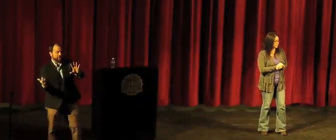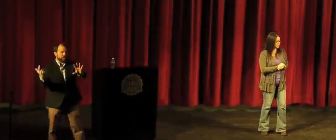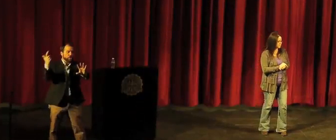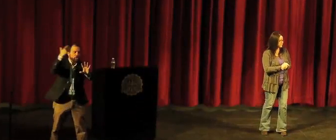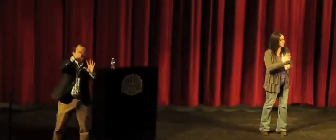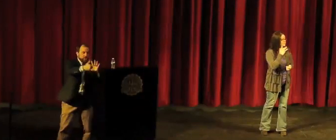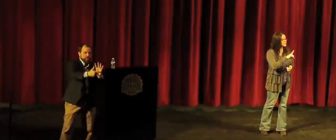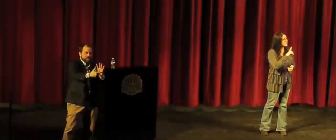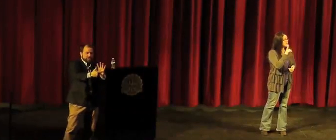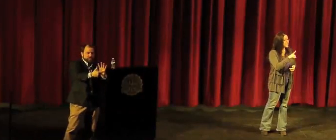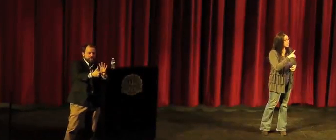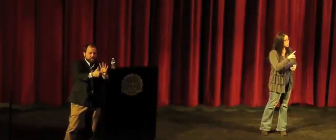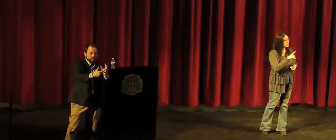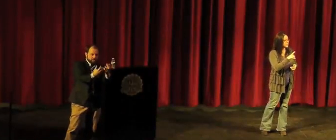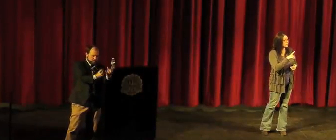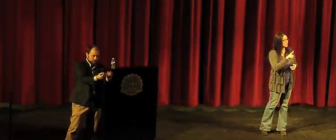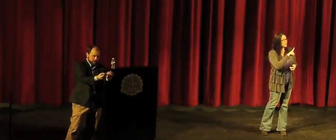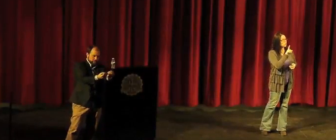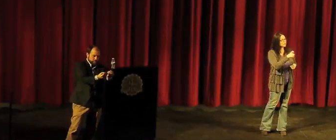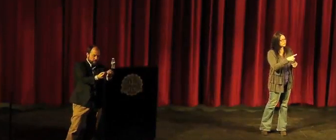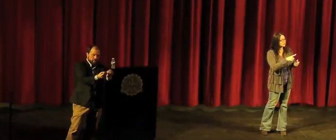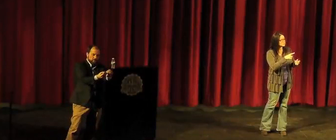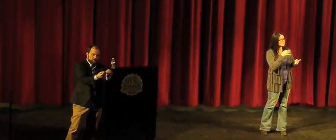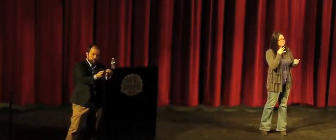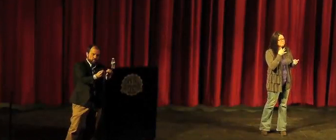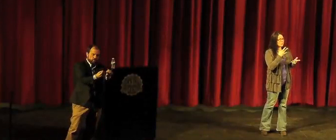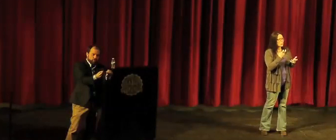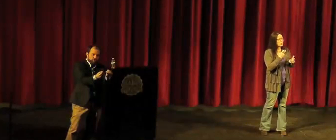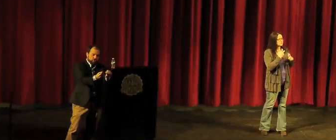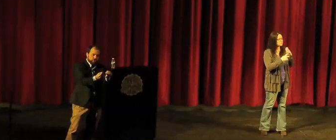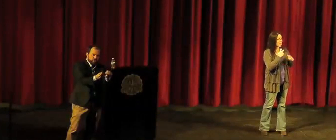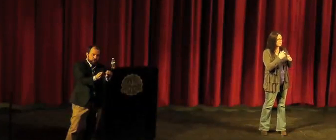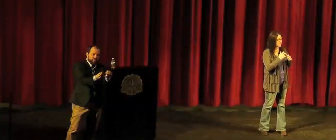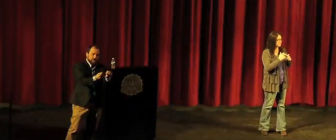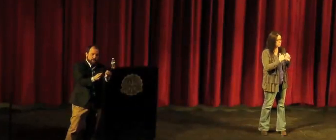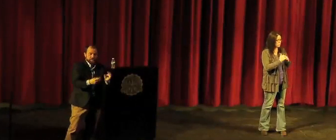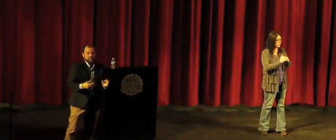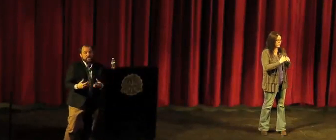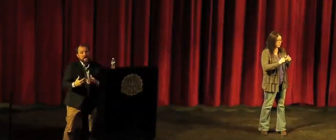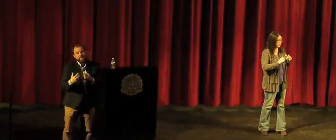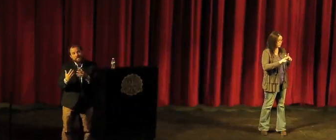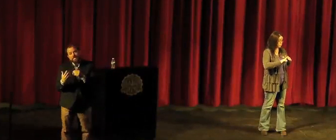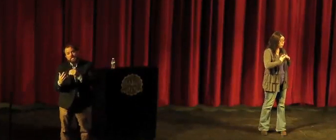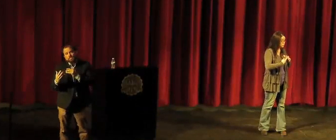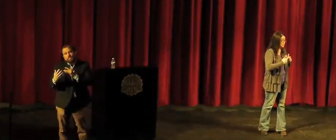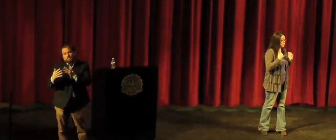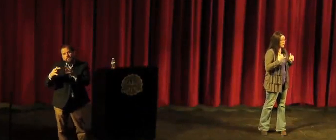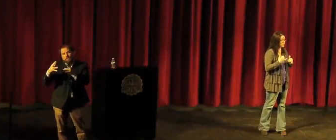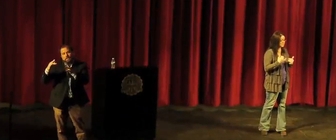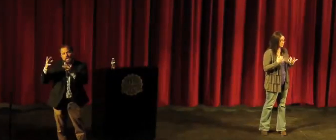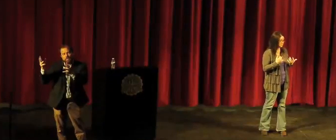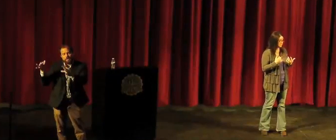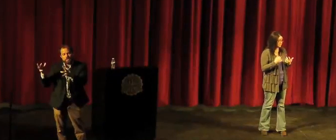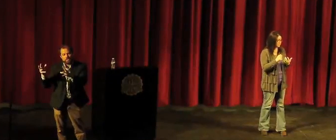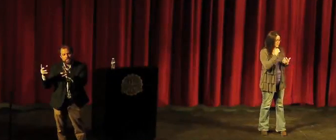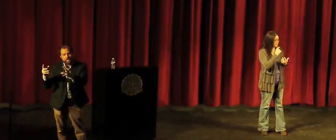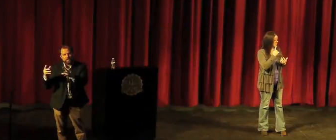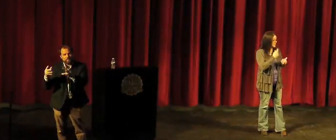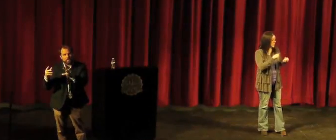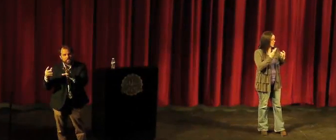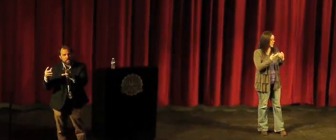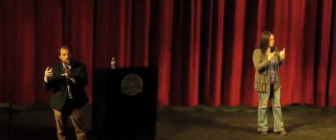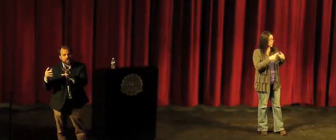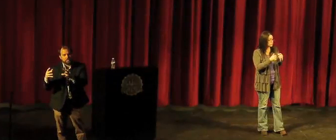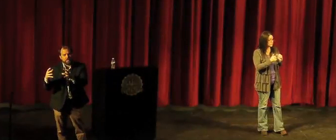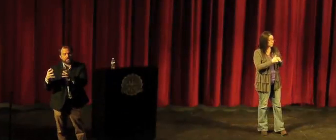it actually calls into question what's a problem with the root of modernism. I'm not saying that a lot of what goes under the banner